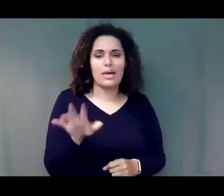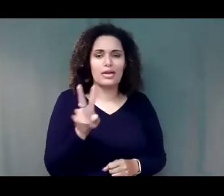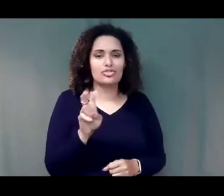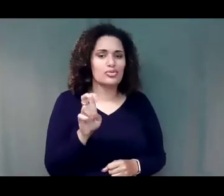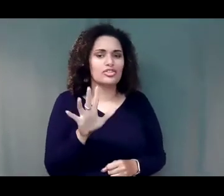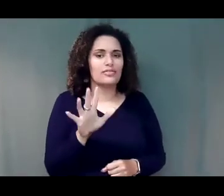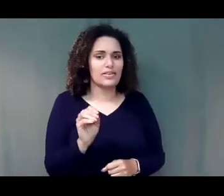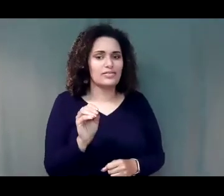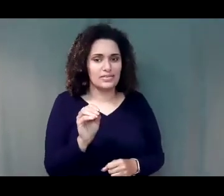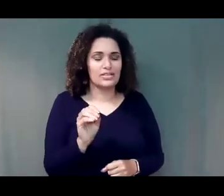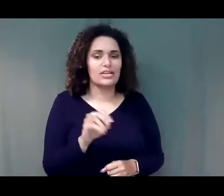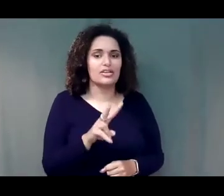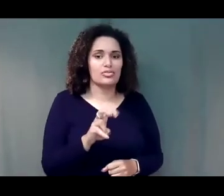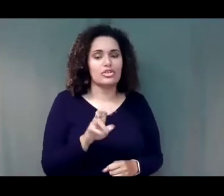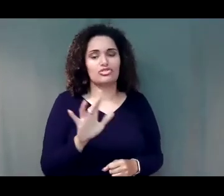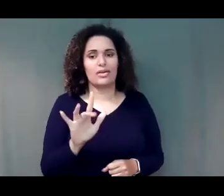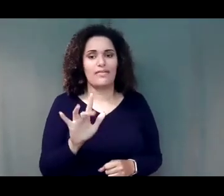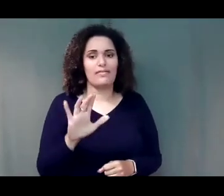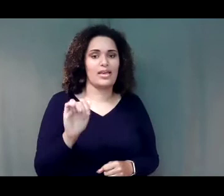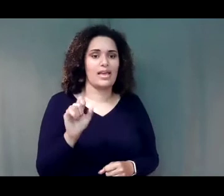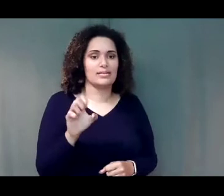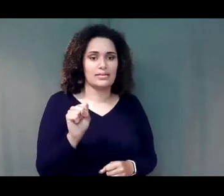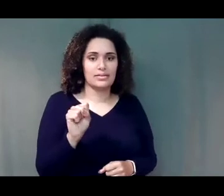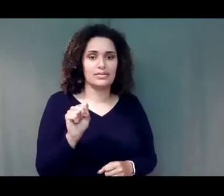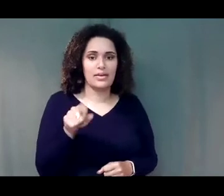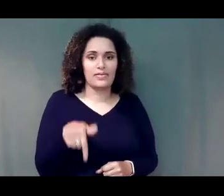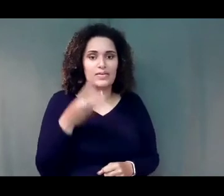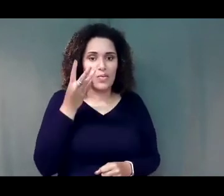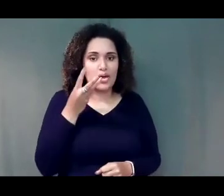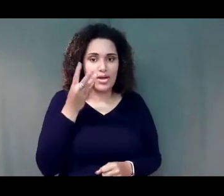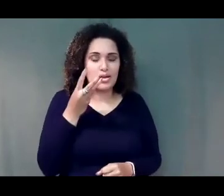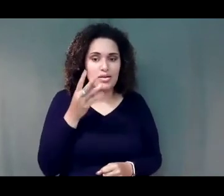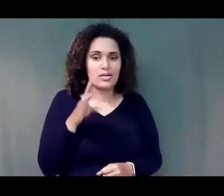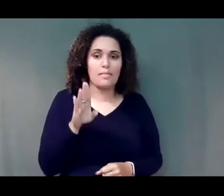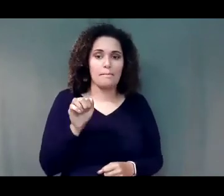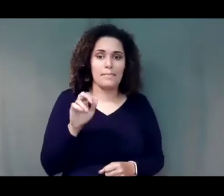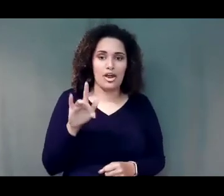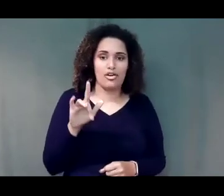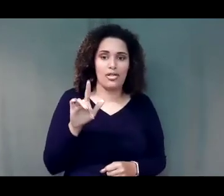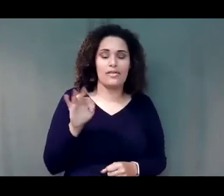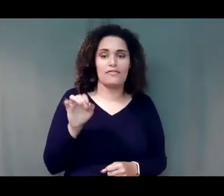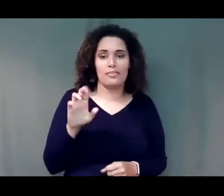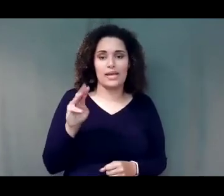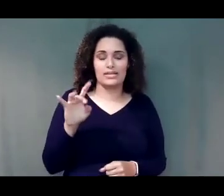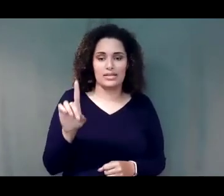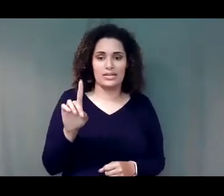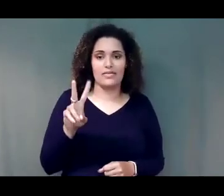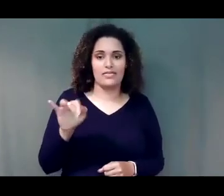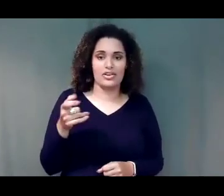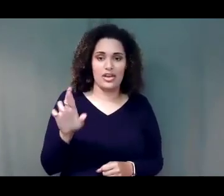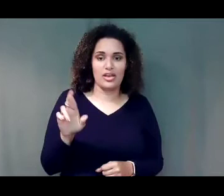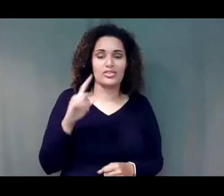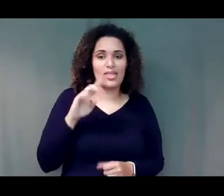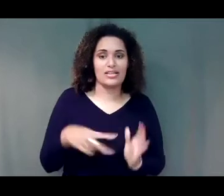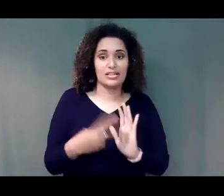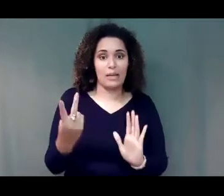cases, 225, 250 cases, something like that of this wine, of barrel fermented Viognier, which is about double what we have of this one from